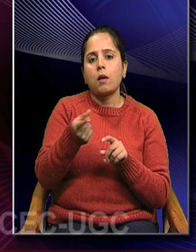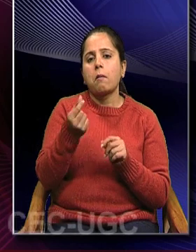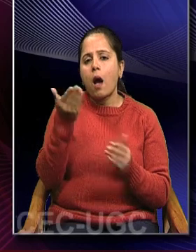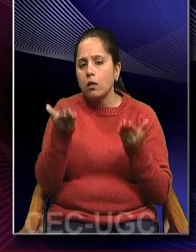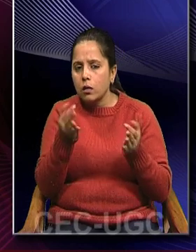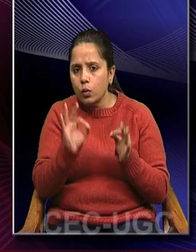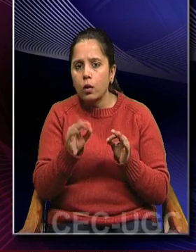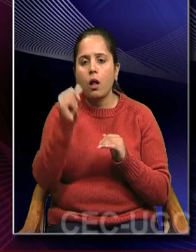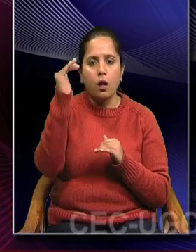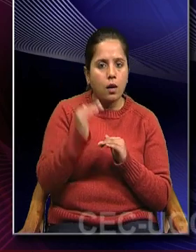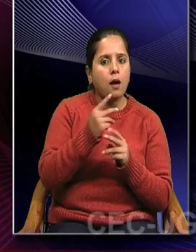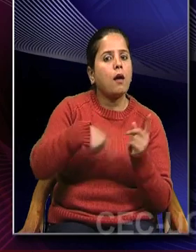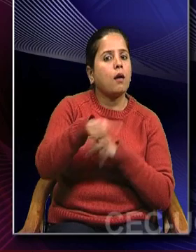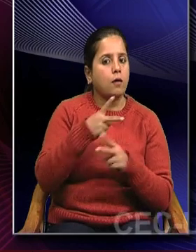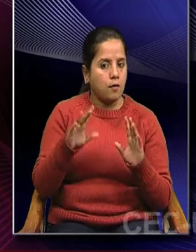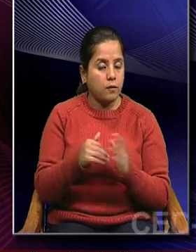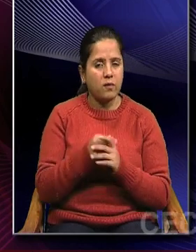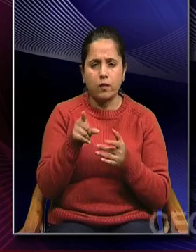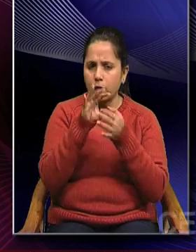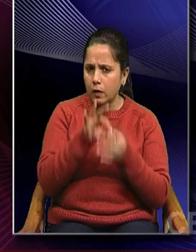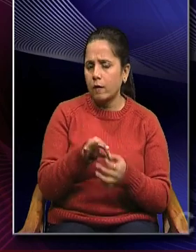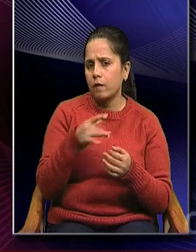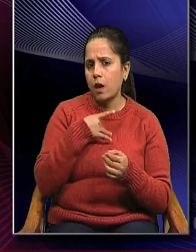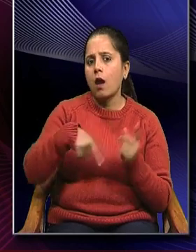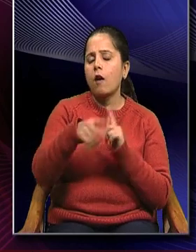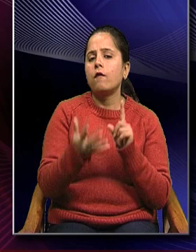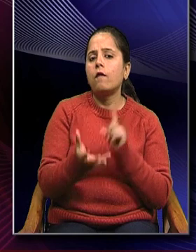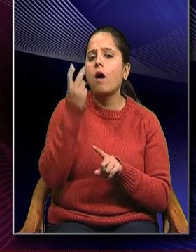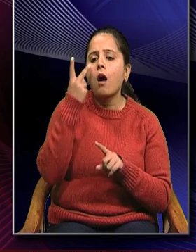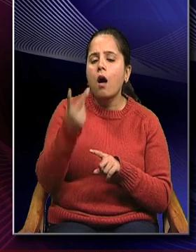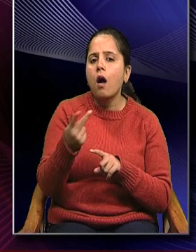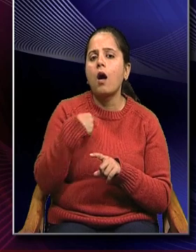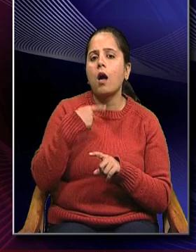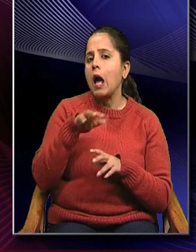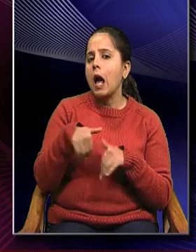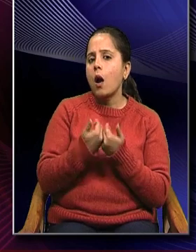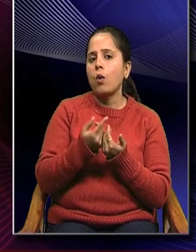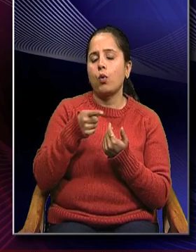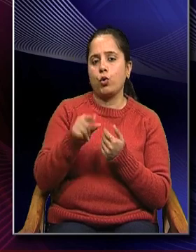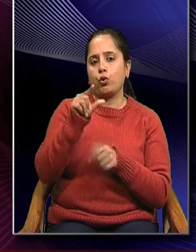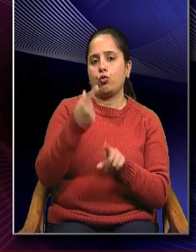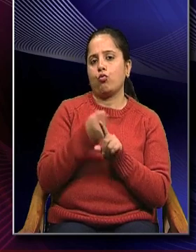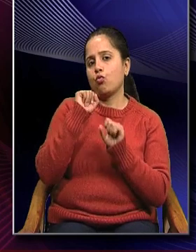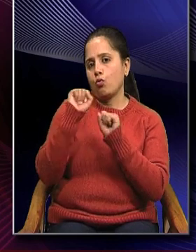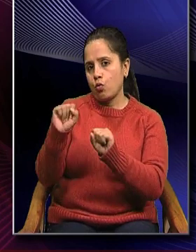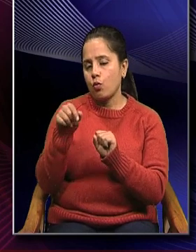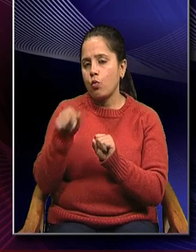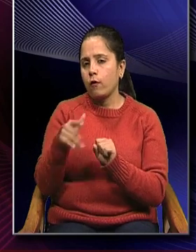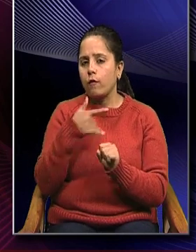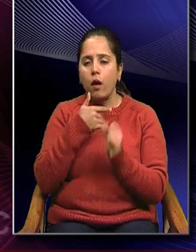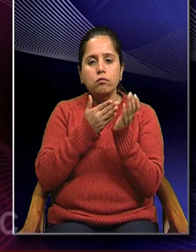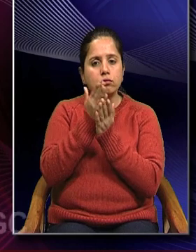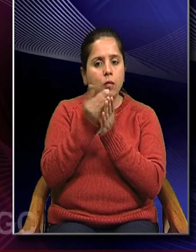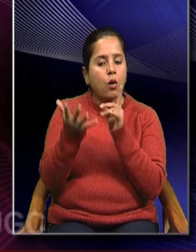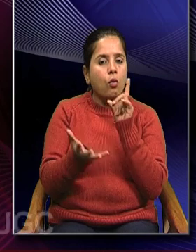payment deficit as well. So, in that sense, we find that how Britain, it in a way